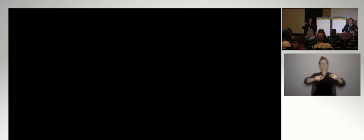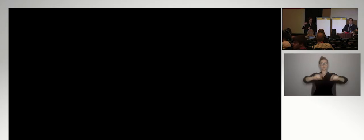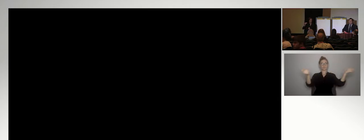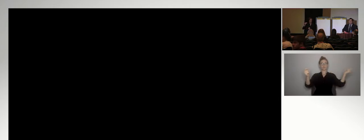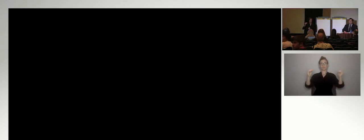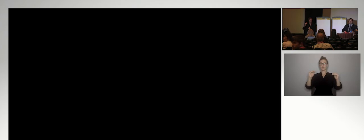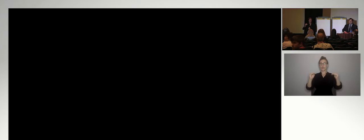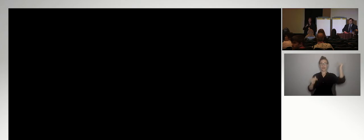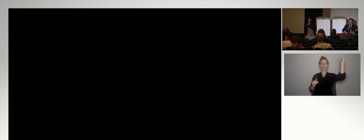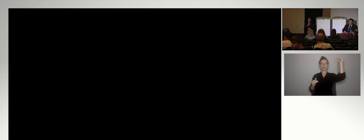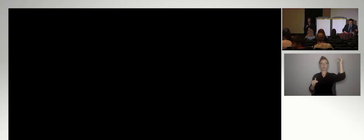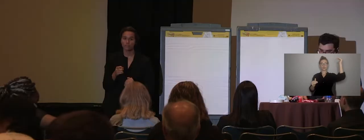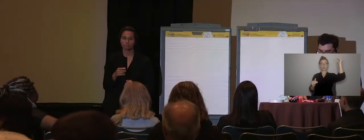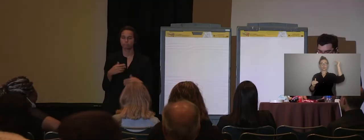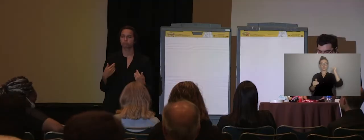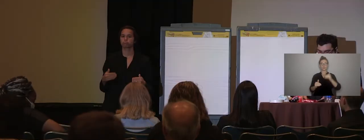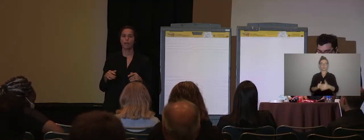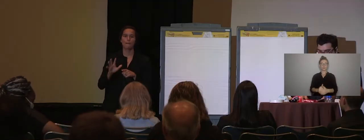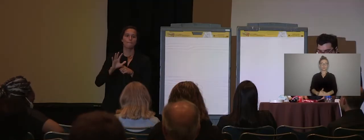It's magnitudes higher.